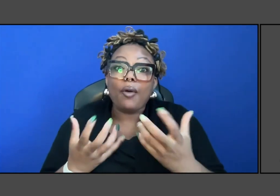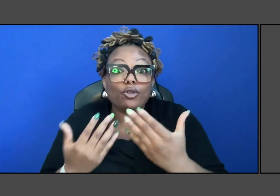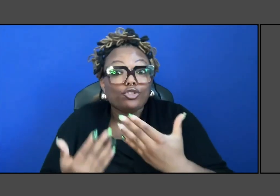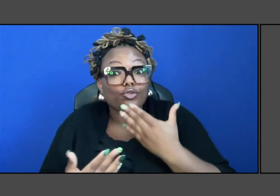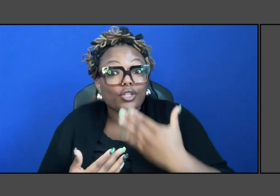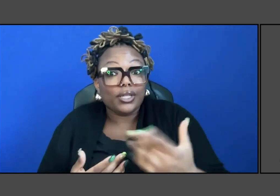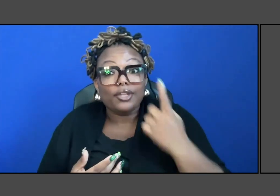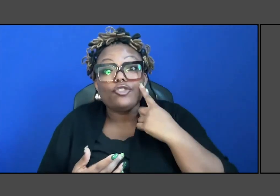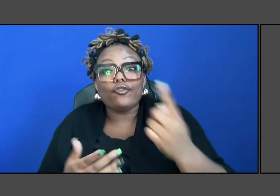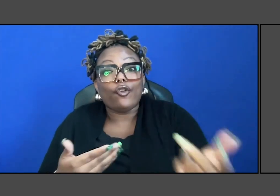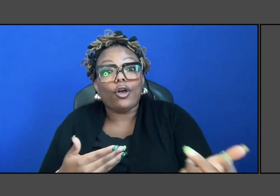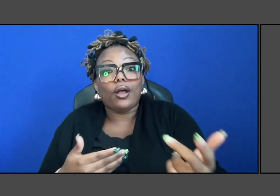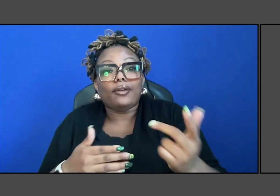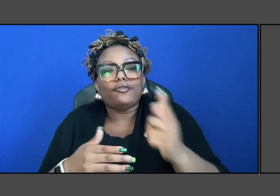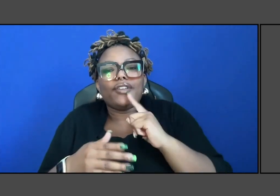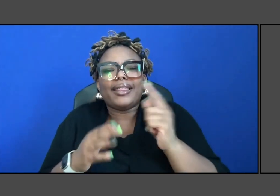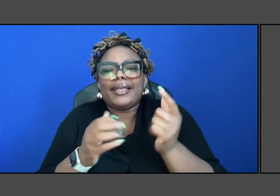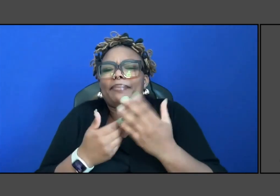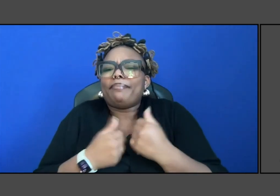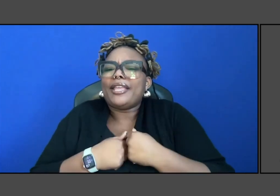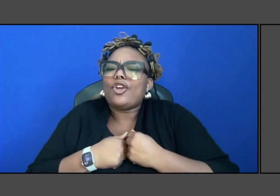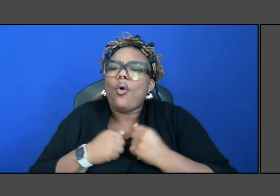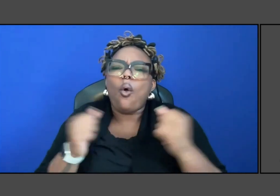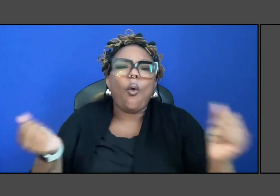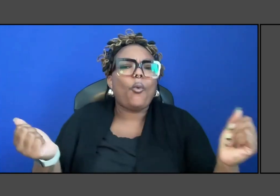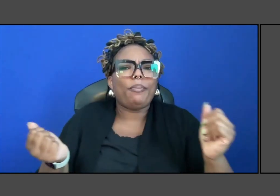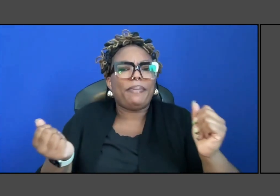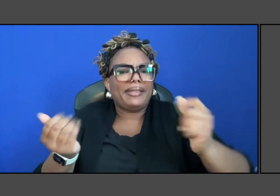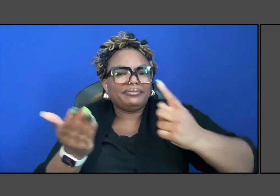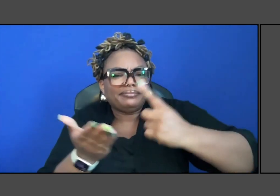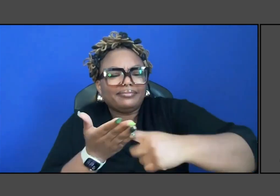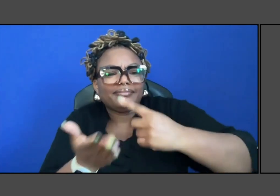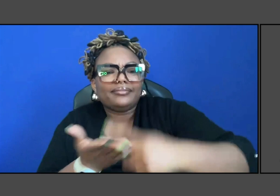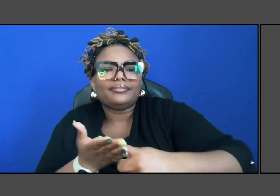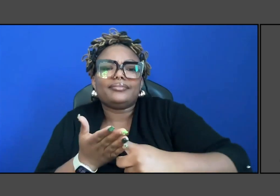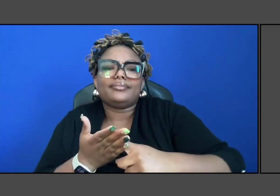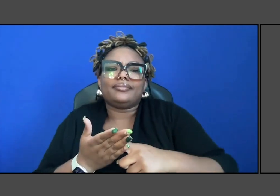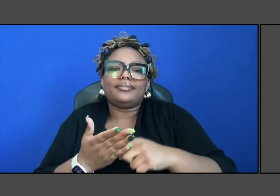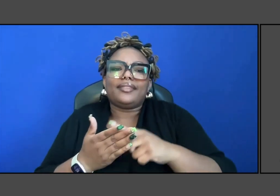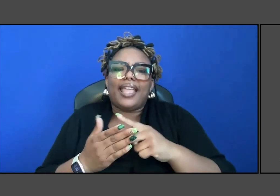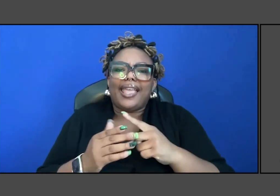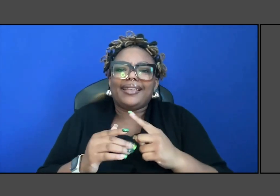being expansive and open and taking the conversation to many, many different